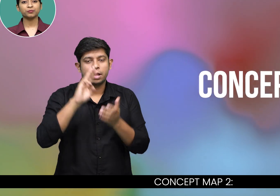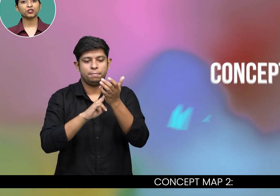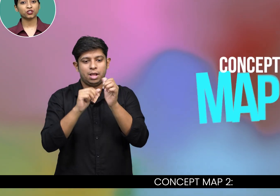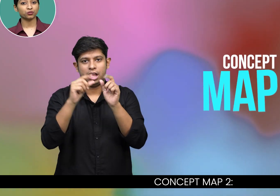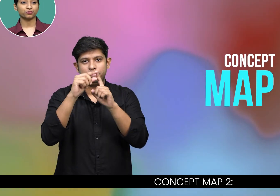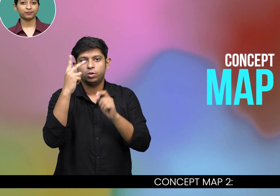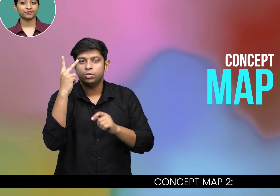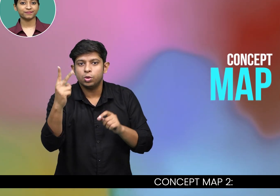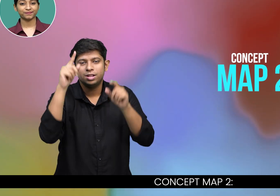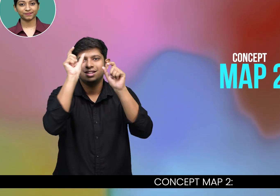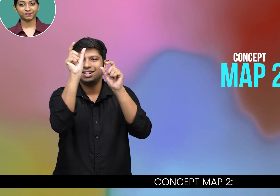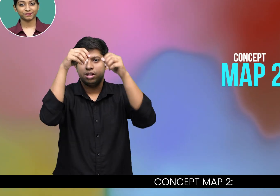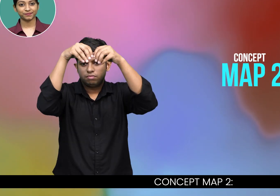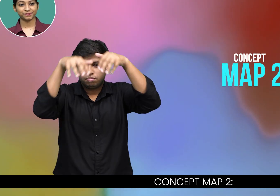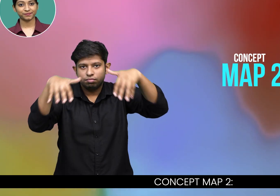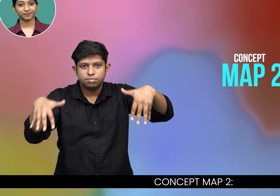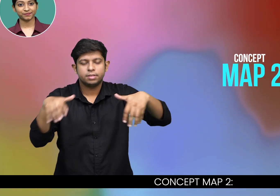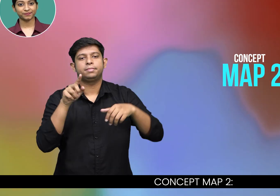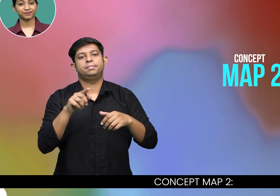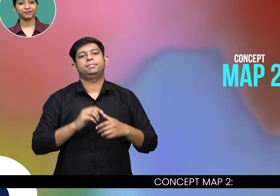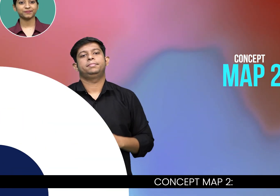Concept map 2.